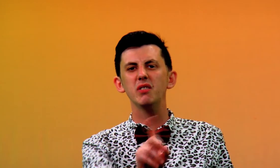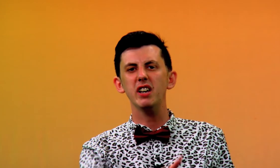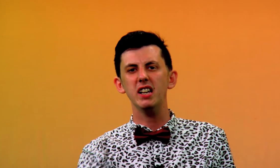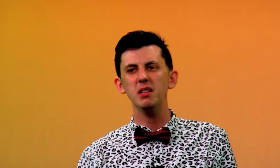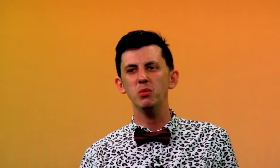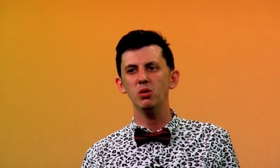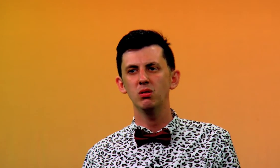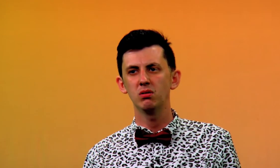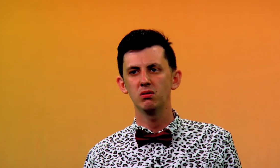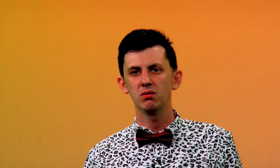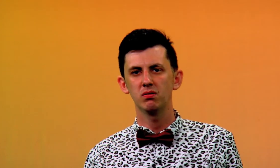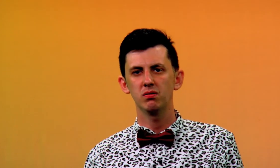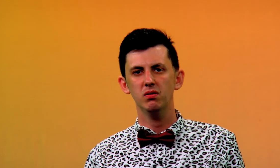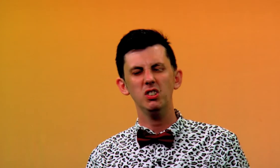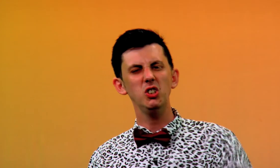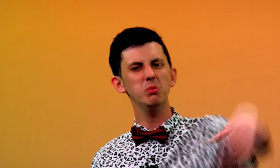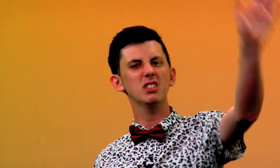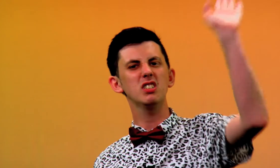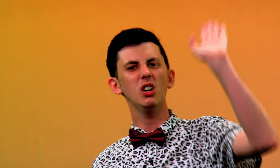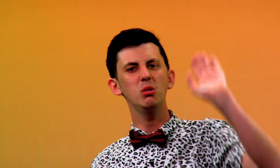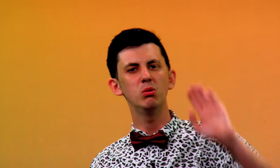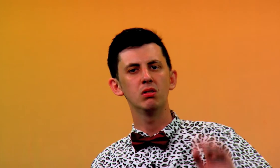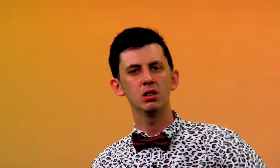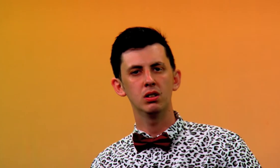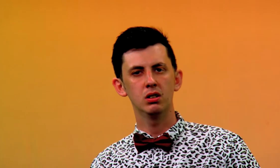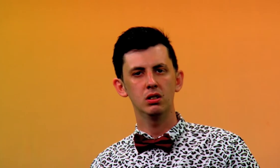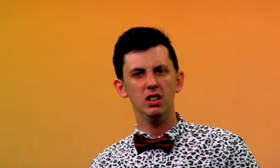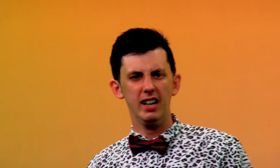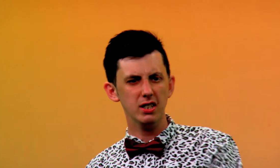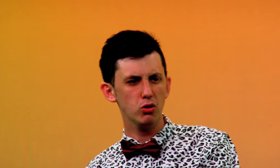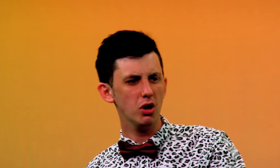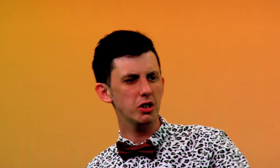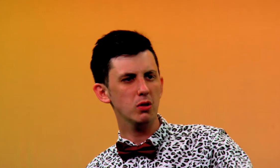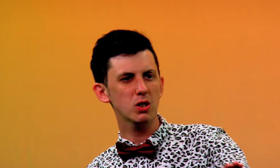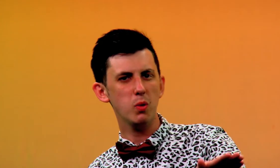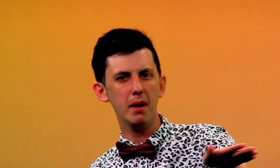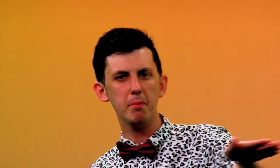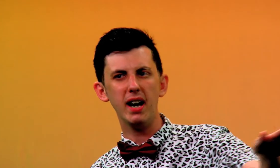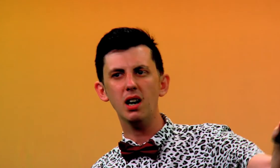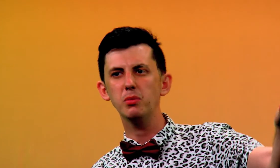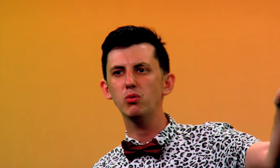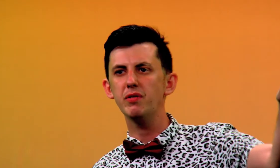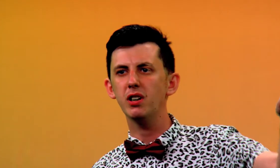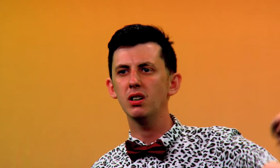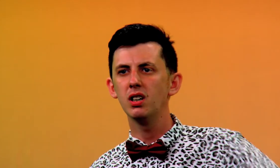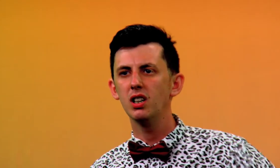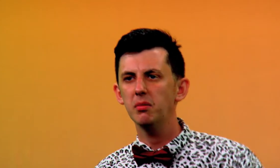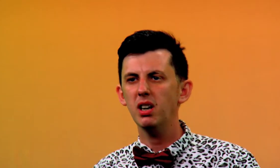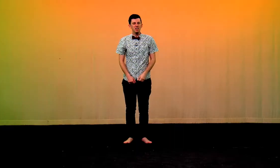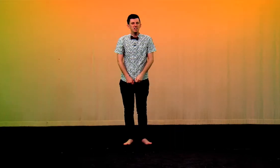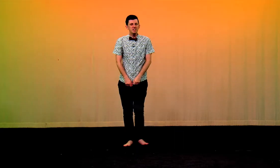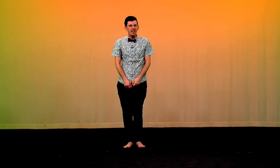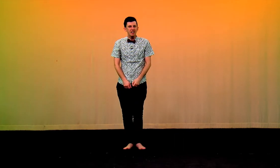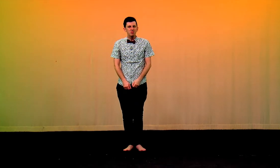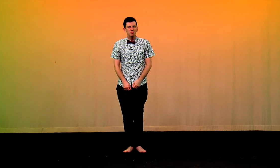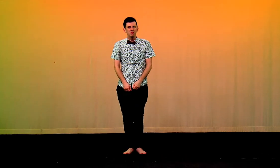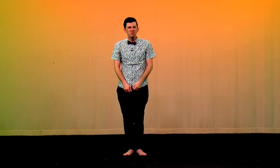it anymore. You must go." And as Crocodile swam back up the river, Monkey sat,